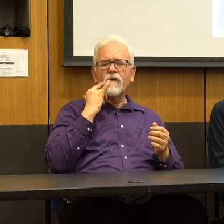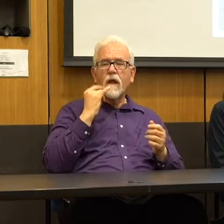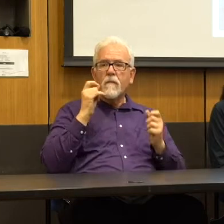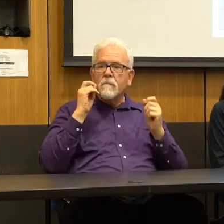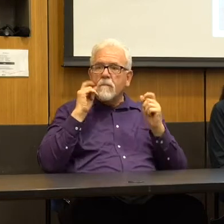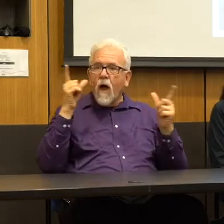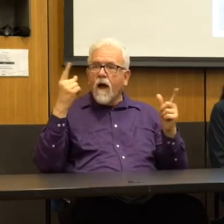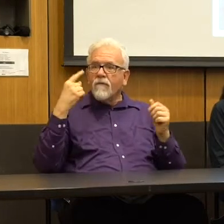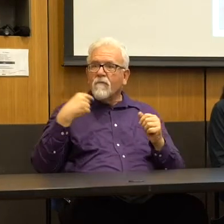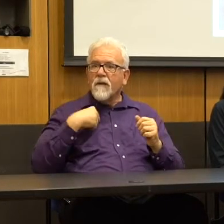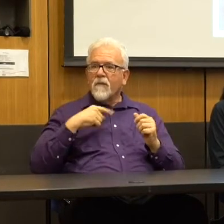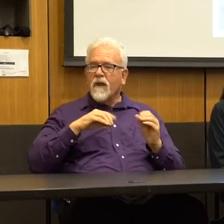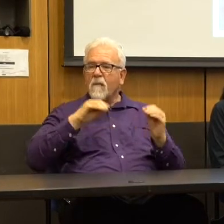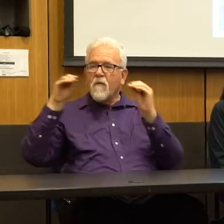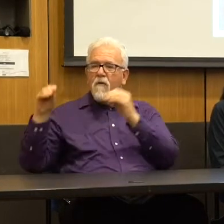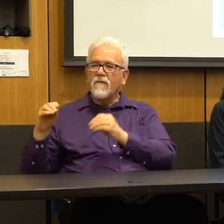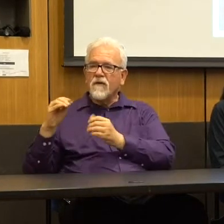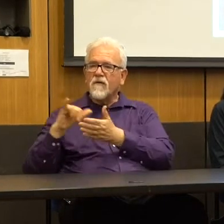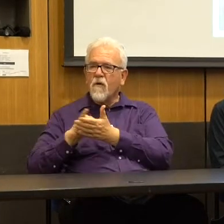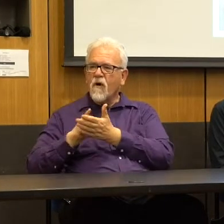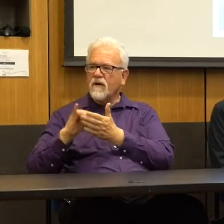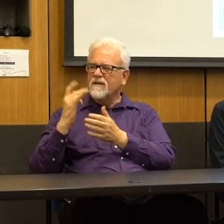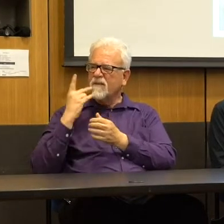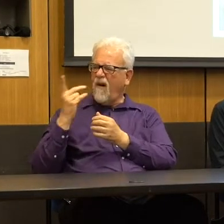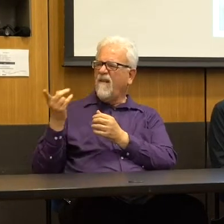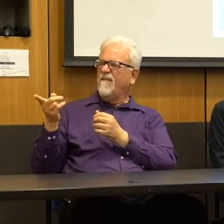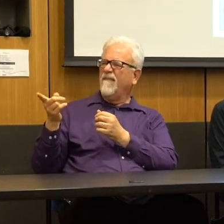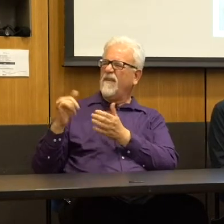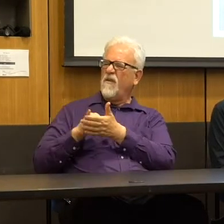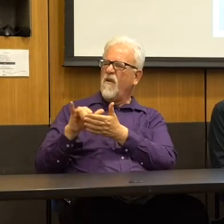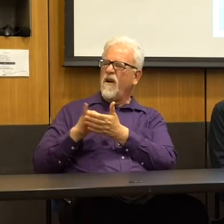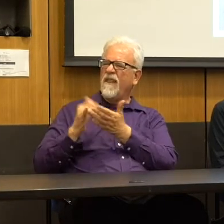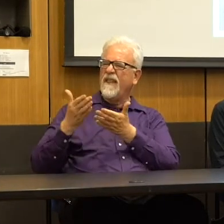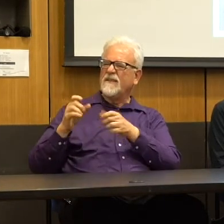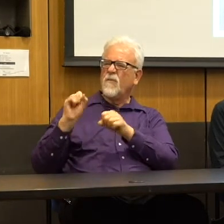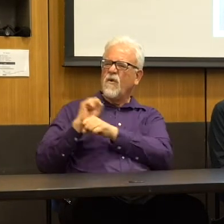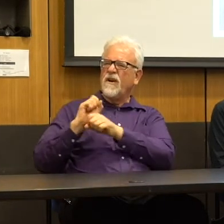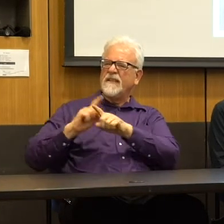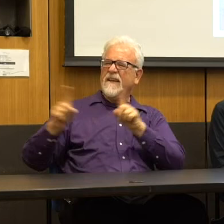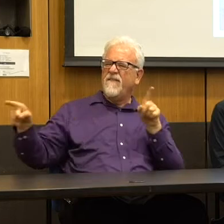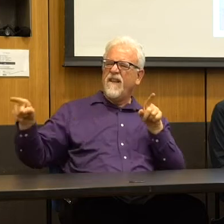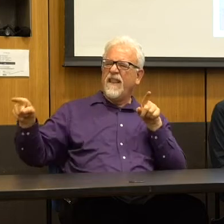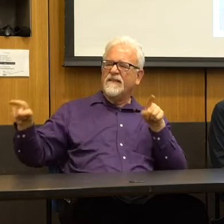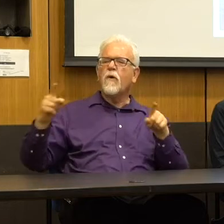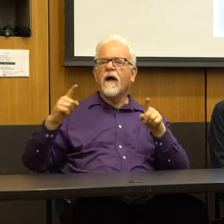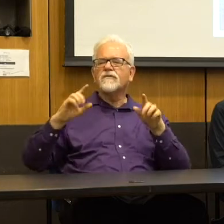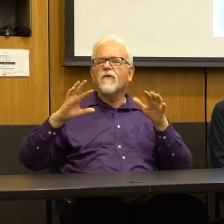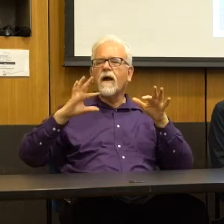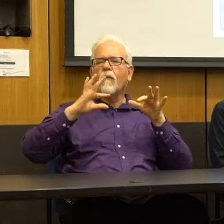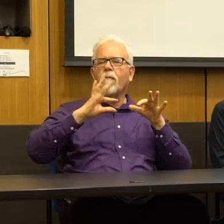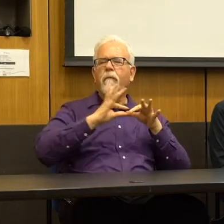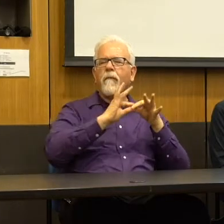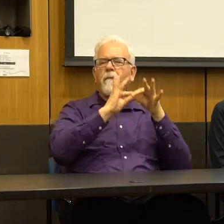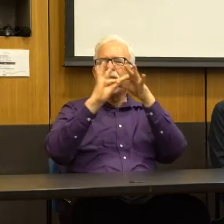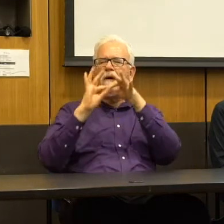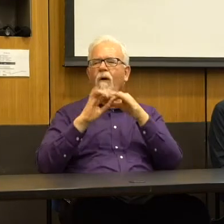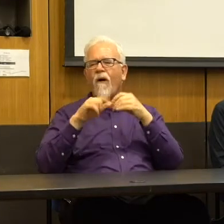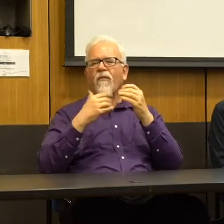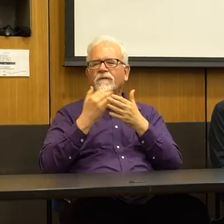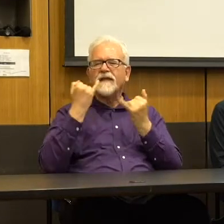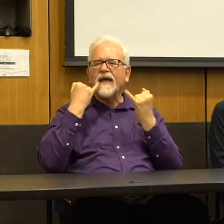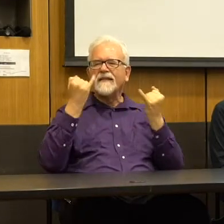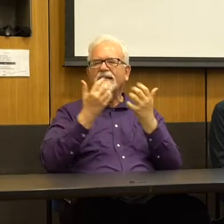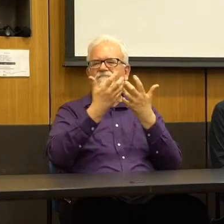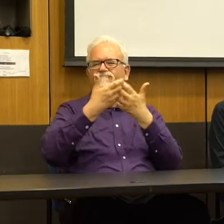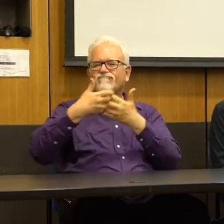when I moved to New York and saw that things work differently there. All right, so I'll try to tie all those ideas together a little bit as I talk.